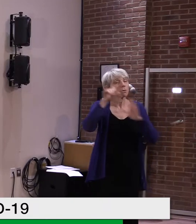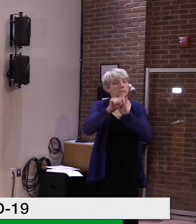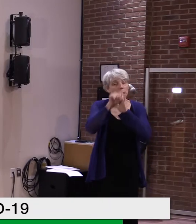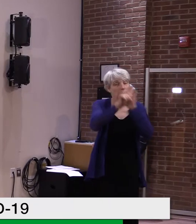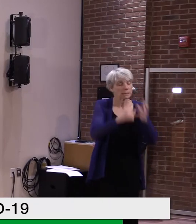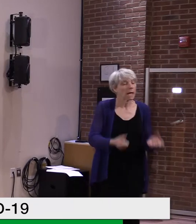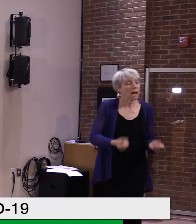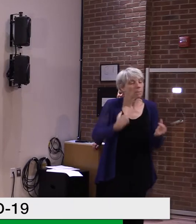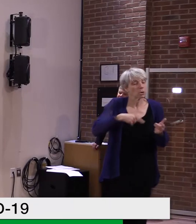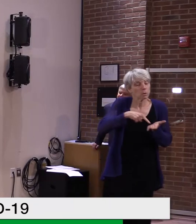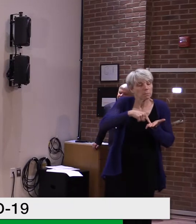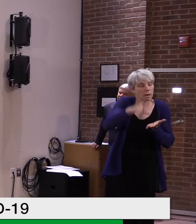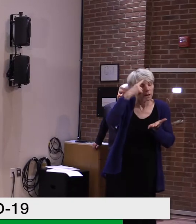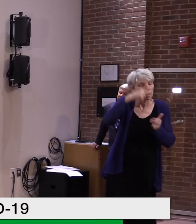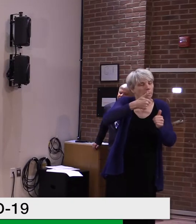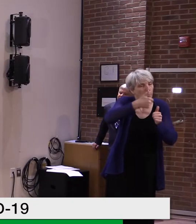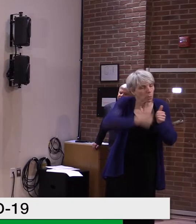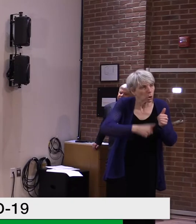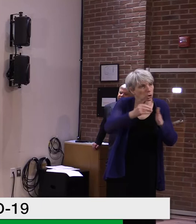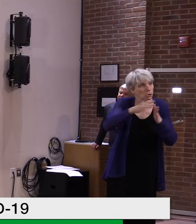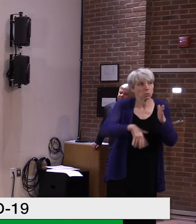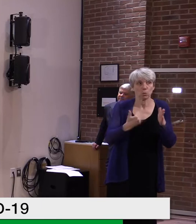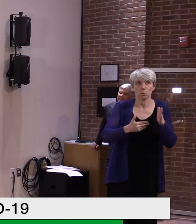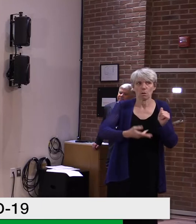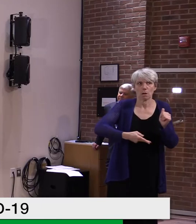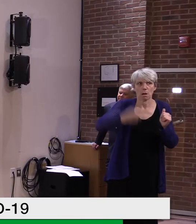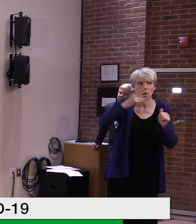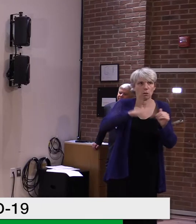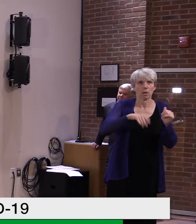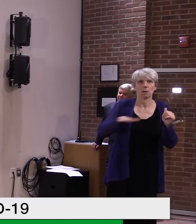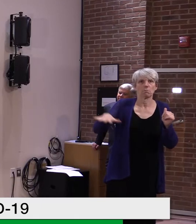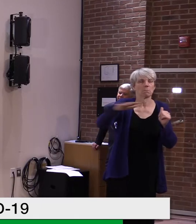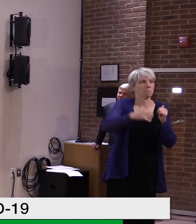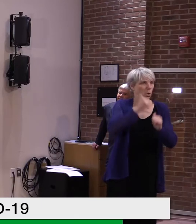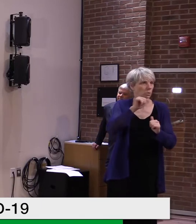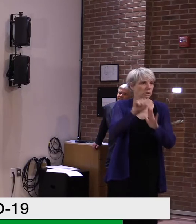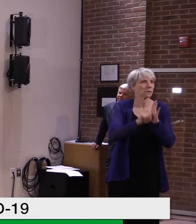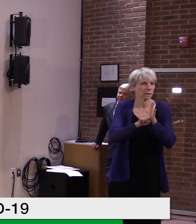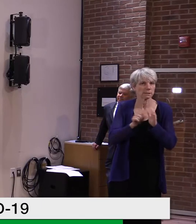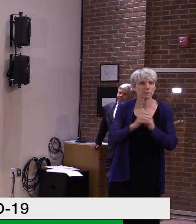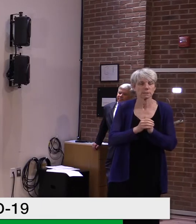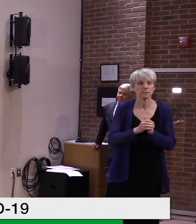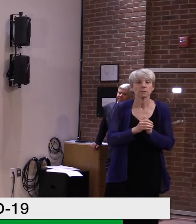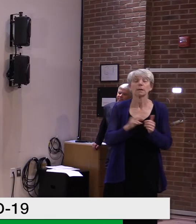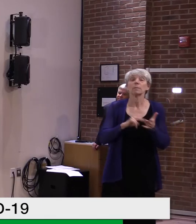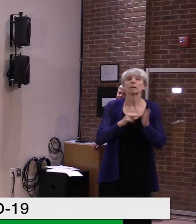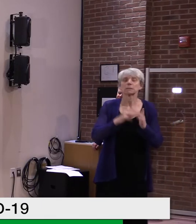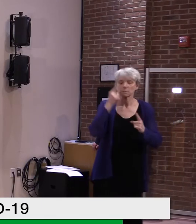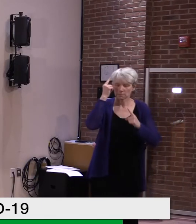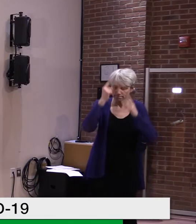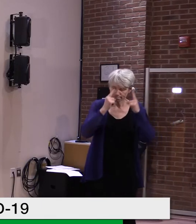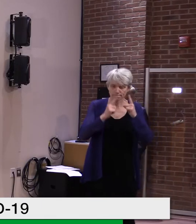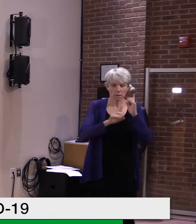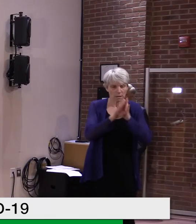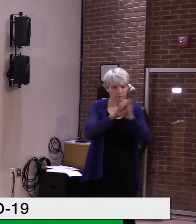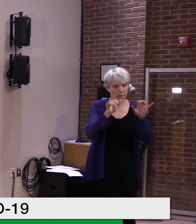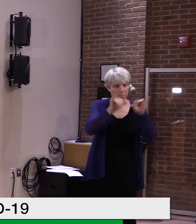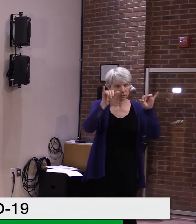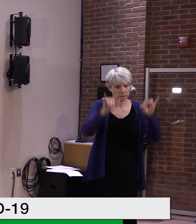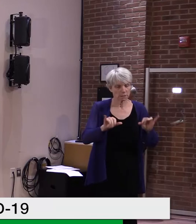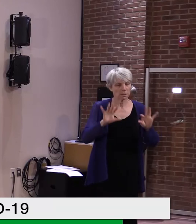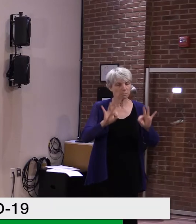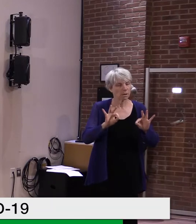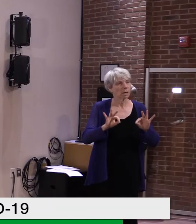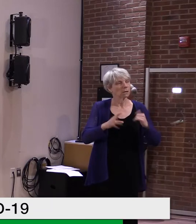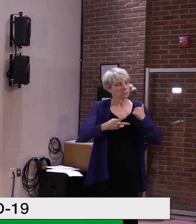country. So I think what we need to do is look at a system that that is as efficient as possible